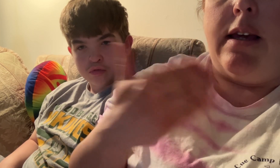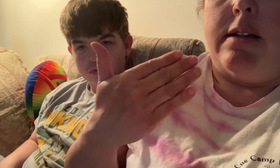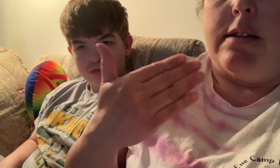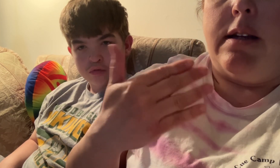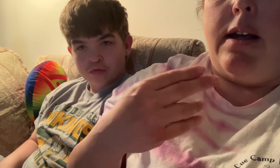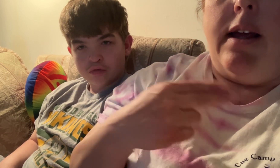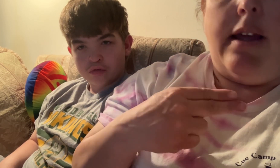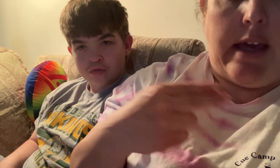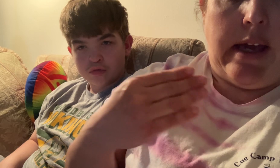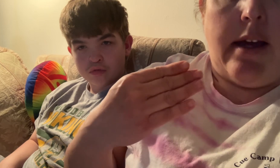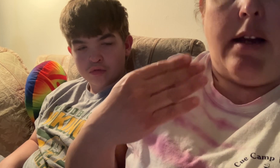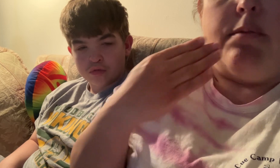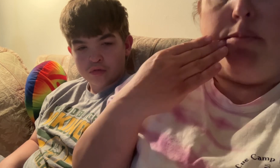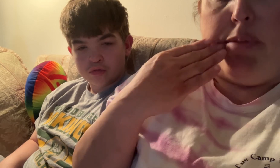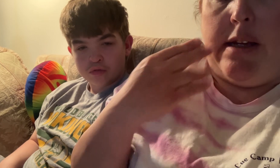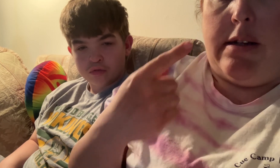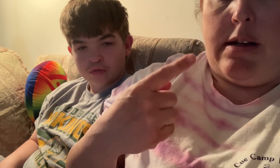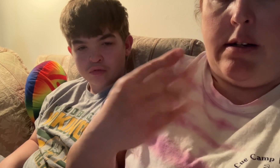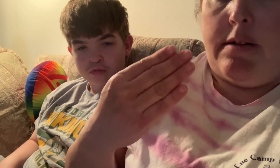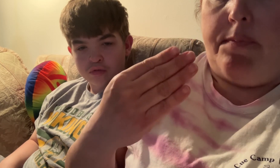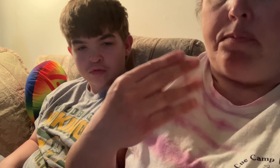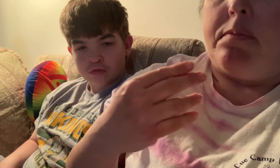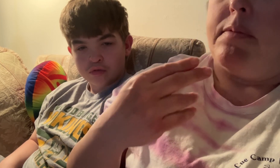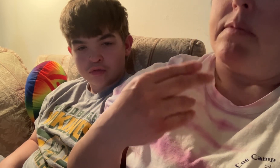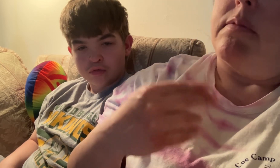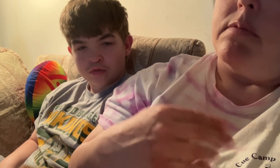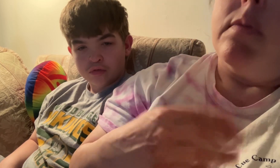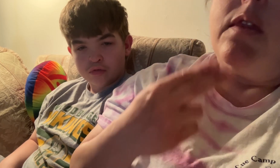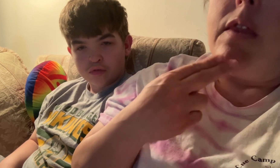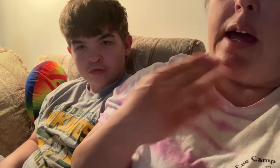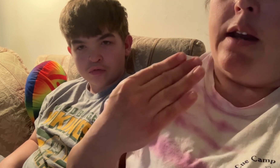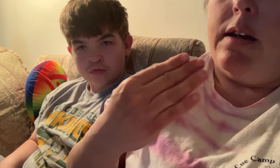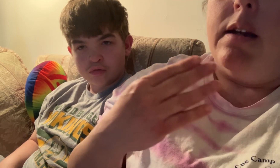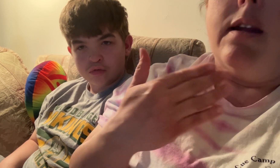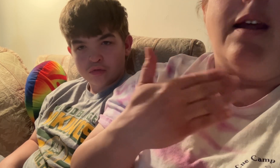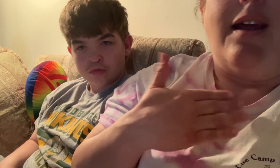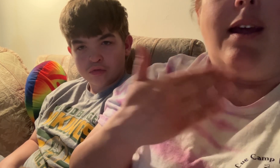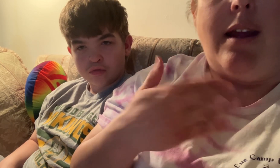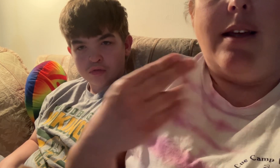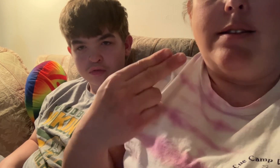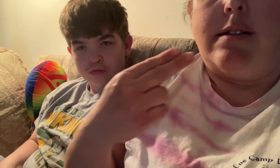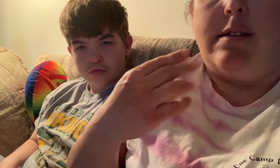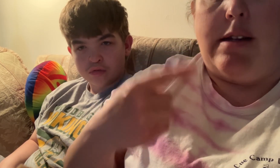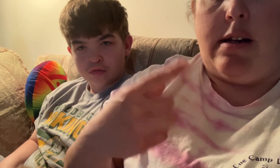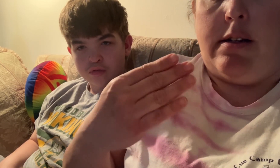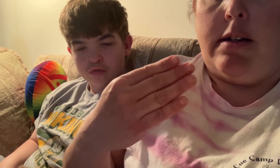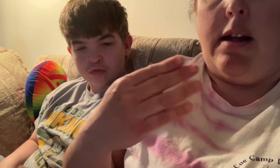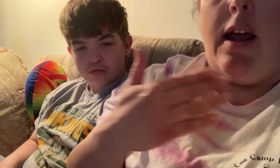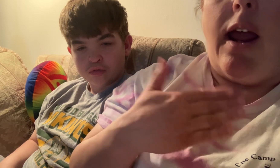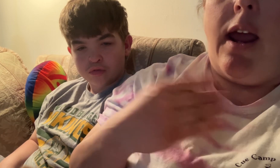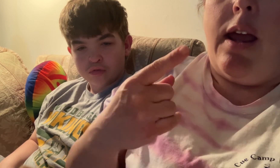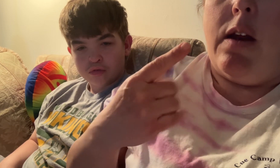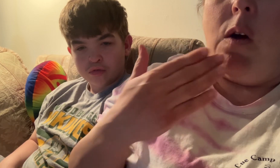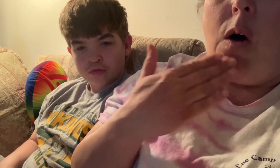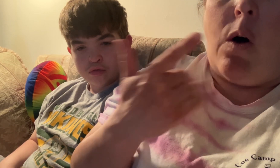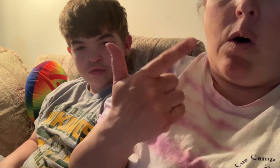it can be done. Then it is done, and